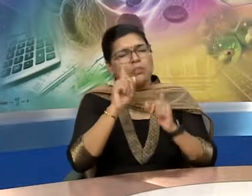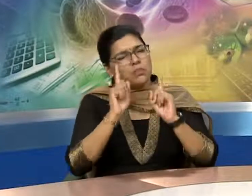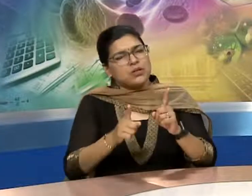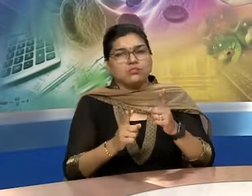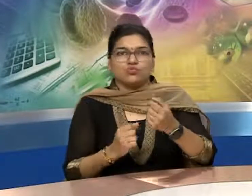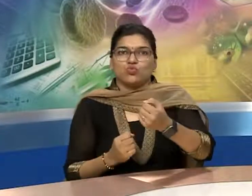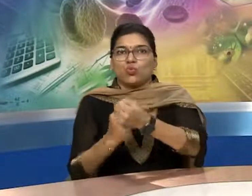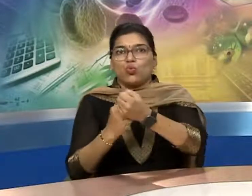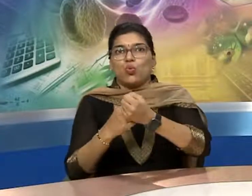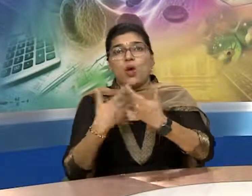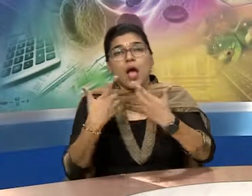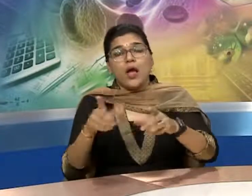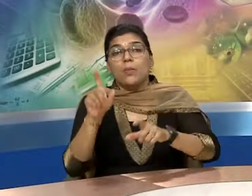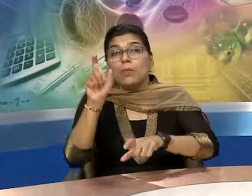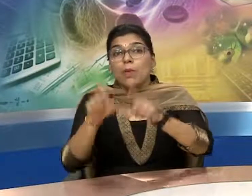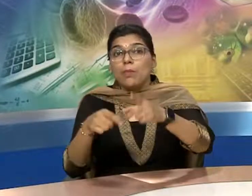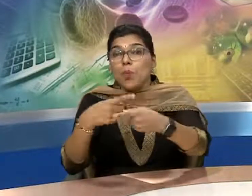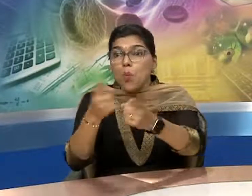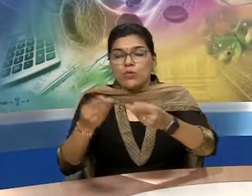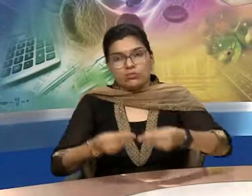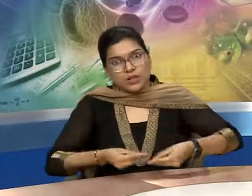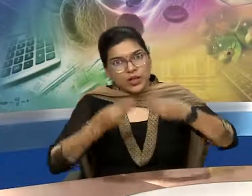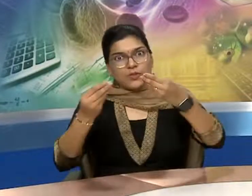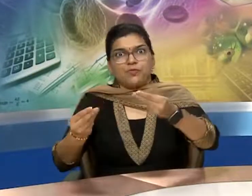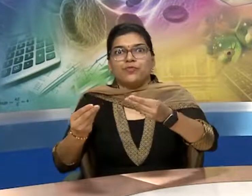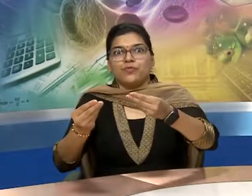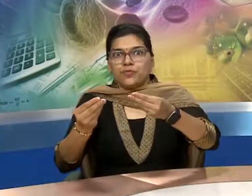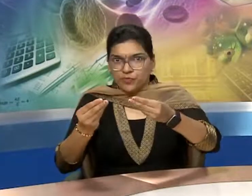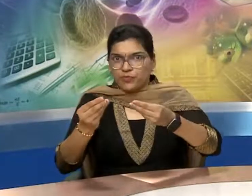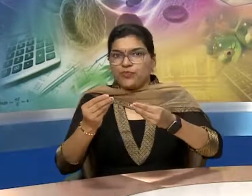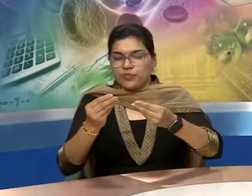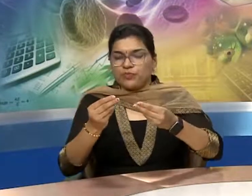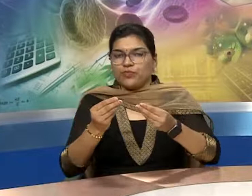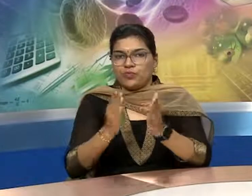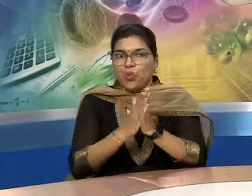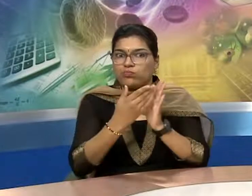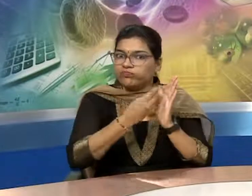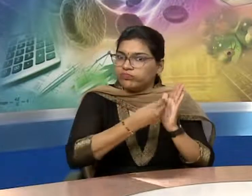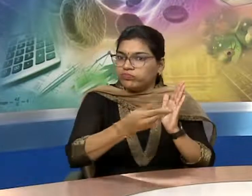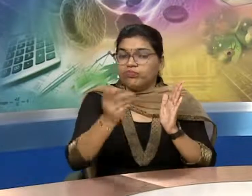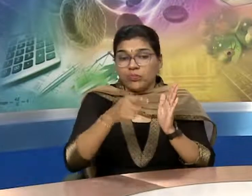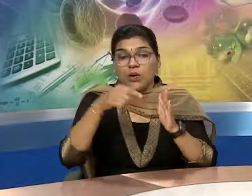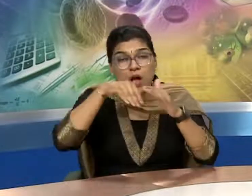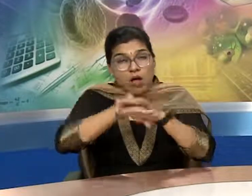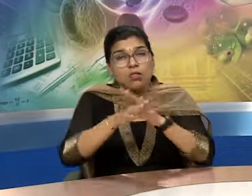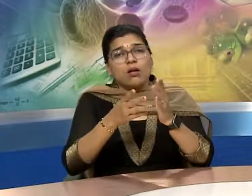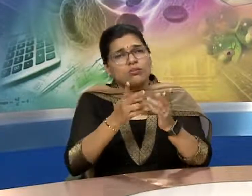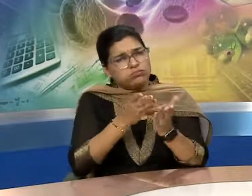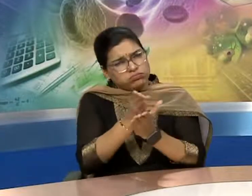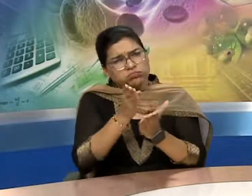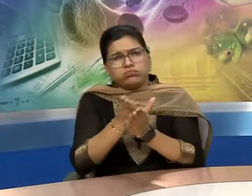As an educational center, the libraries support and